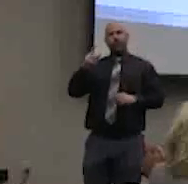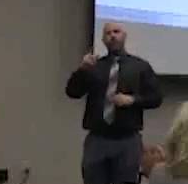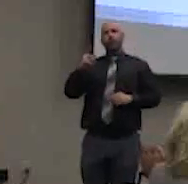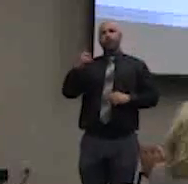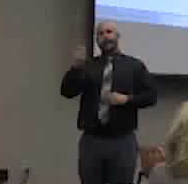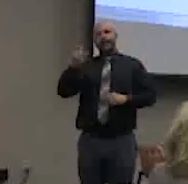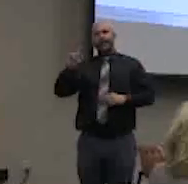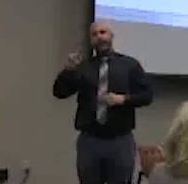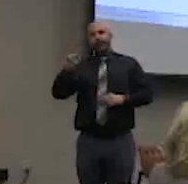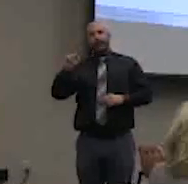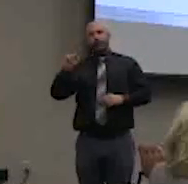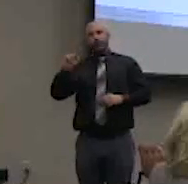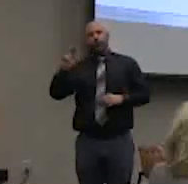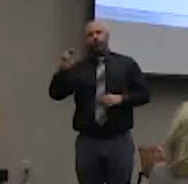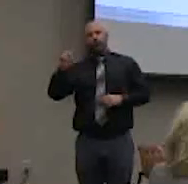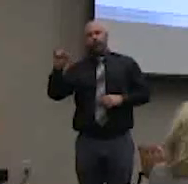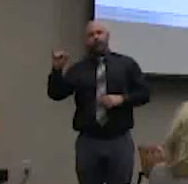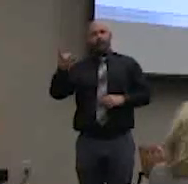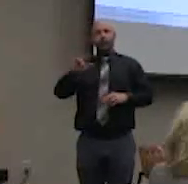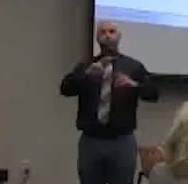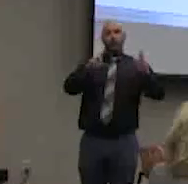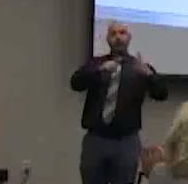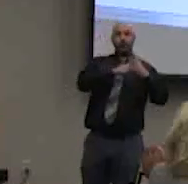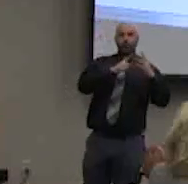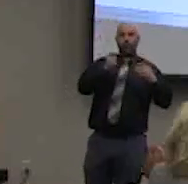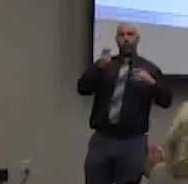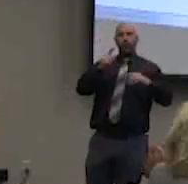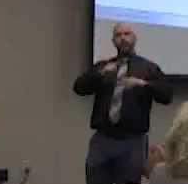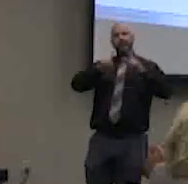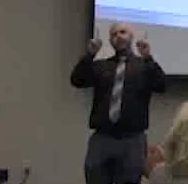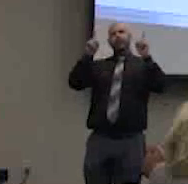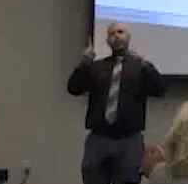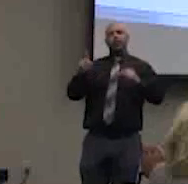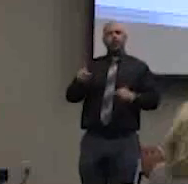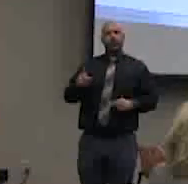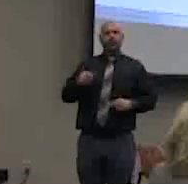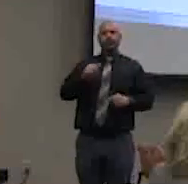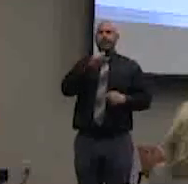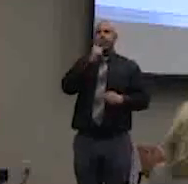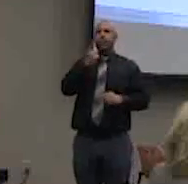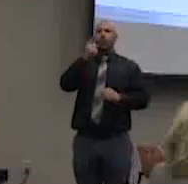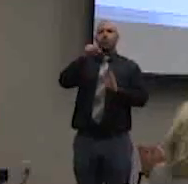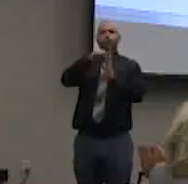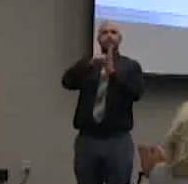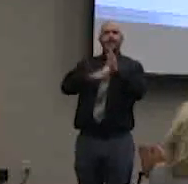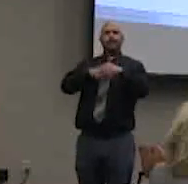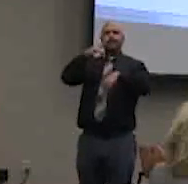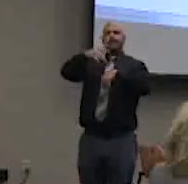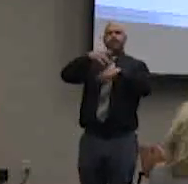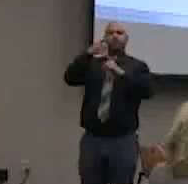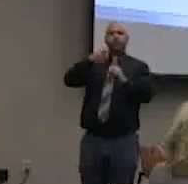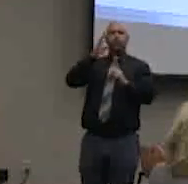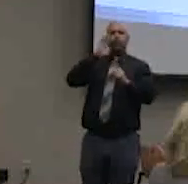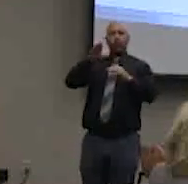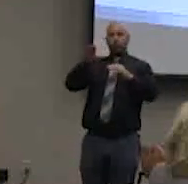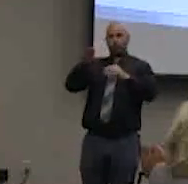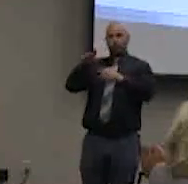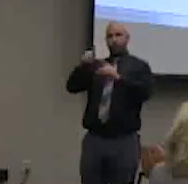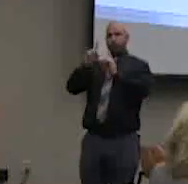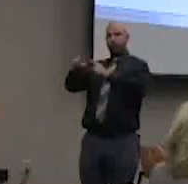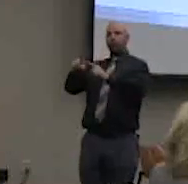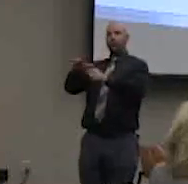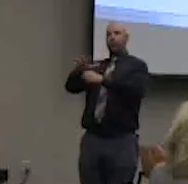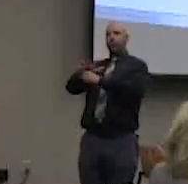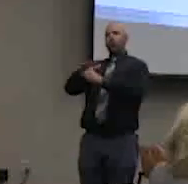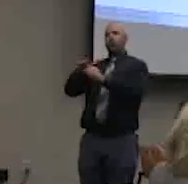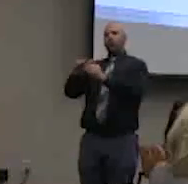unified one state touch point. You're going to go to your local entity. Yeah, so it would be Ready